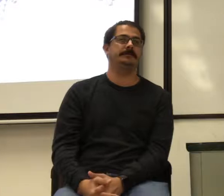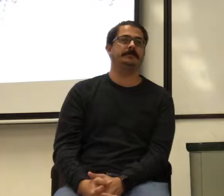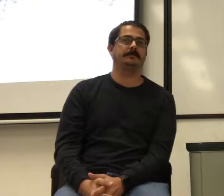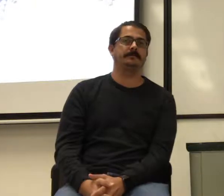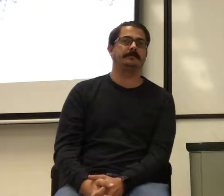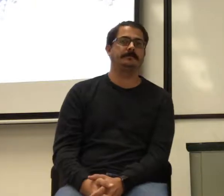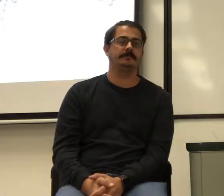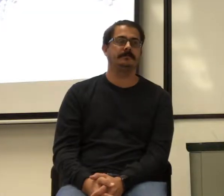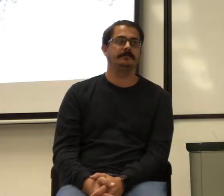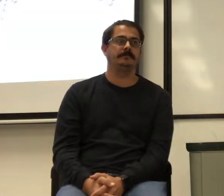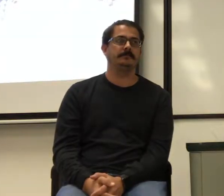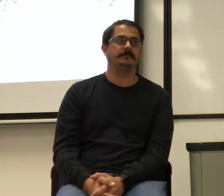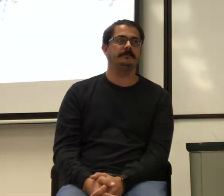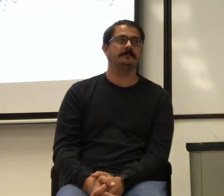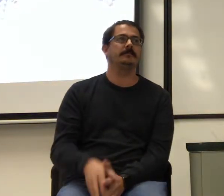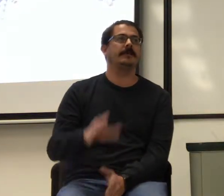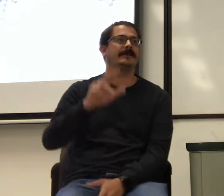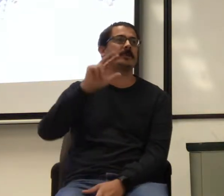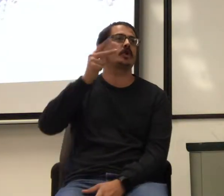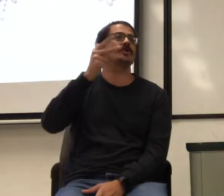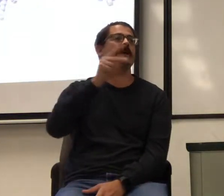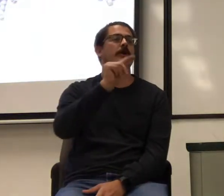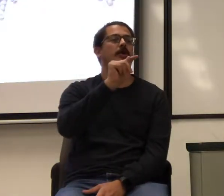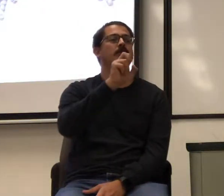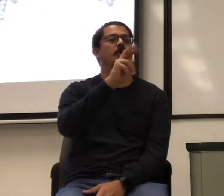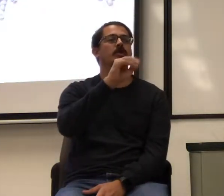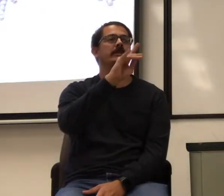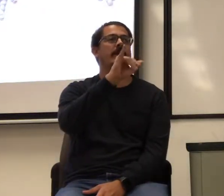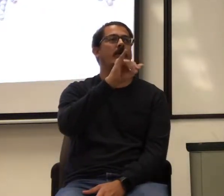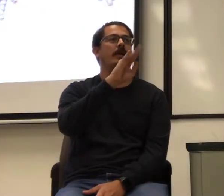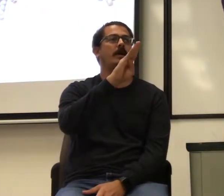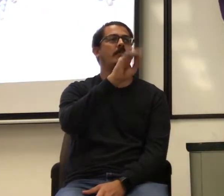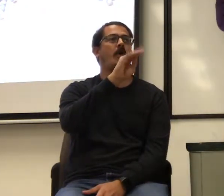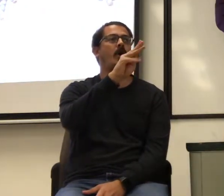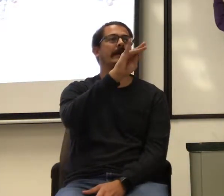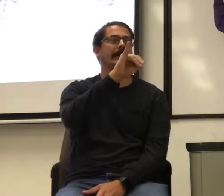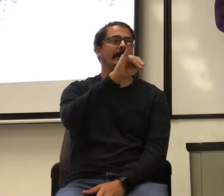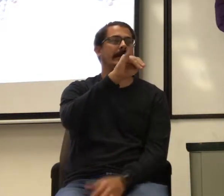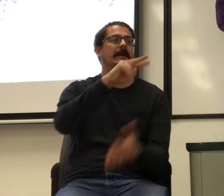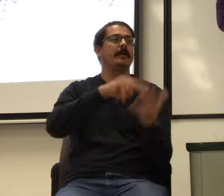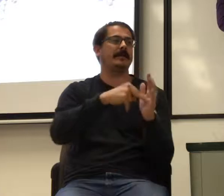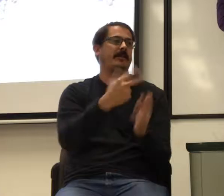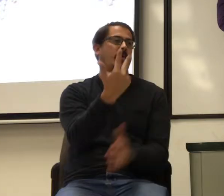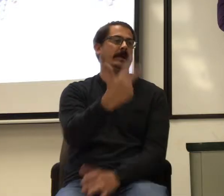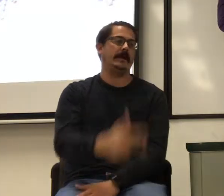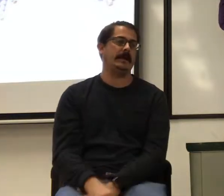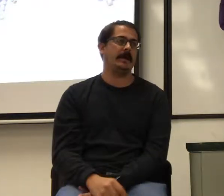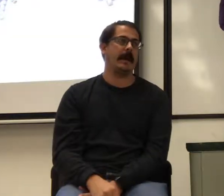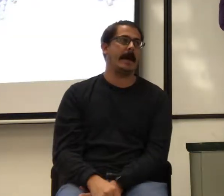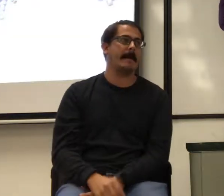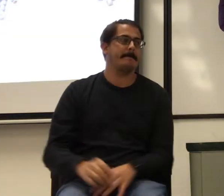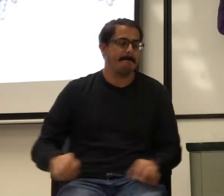So we call these, the tertiary bronchi. It's the third division. Tertiary means 3.